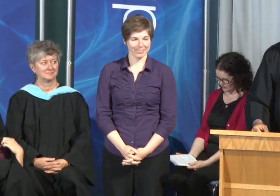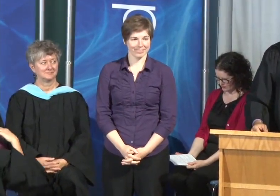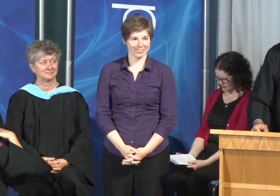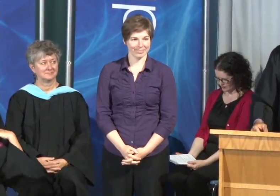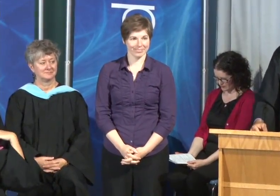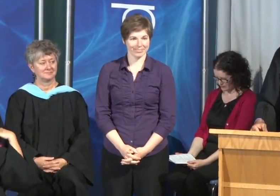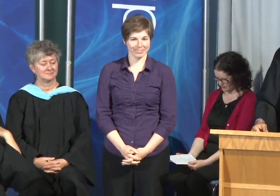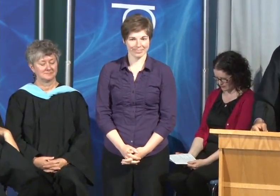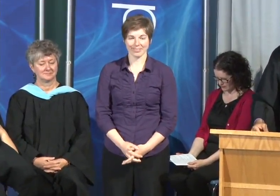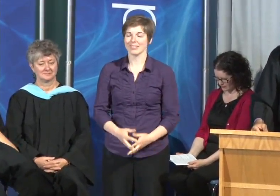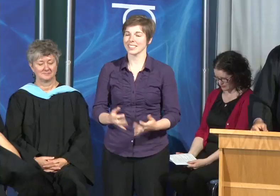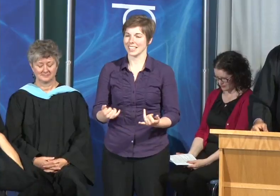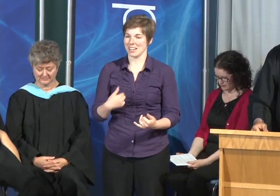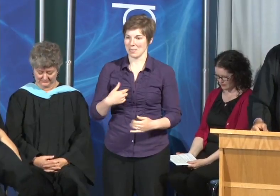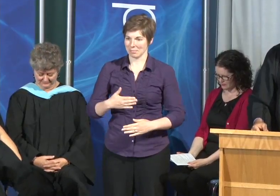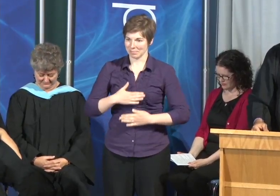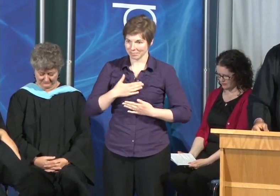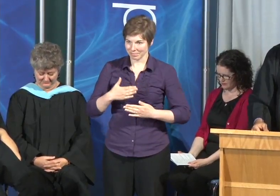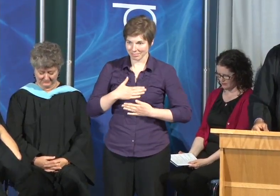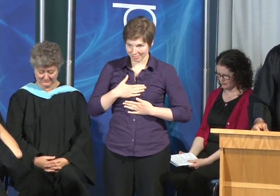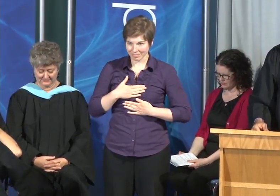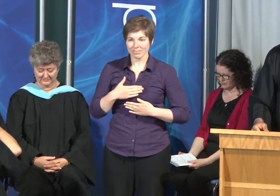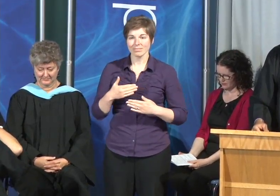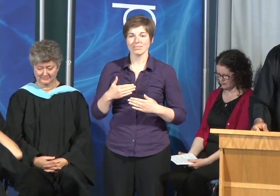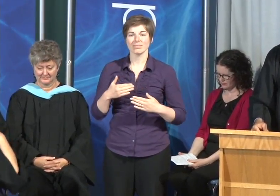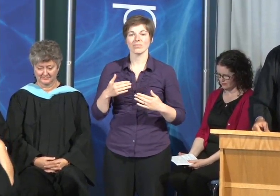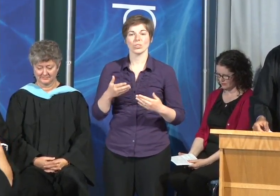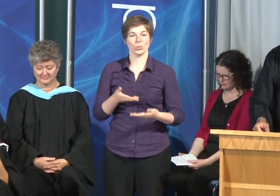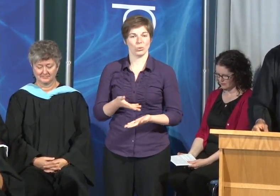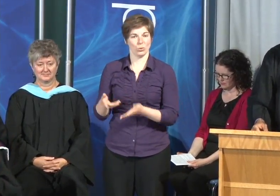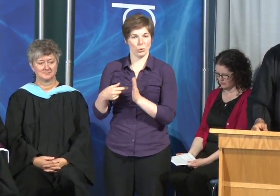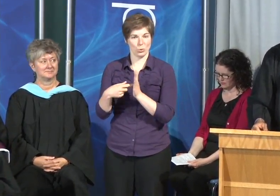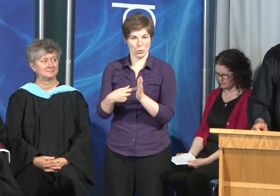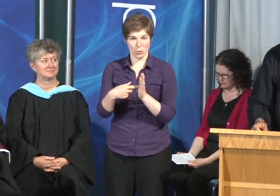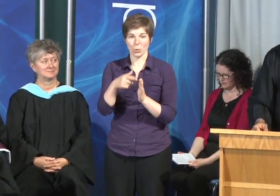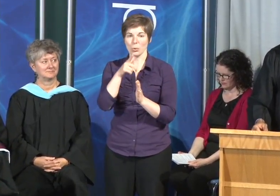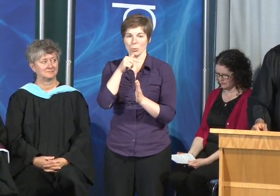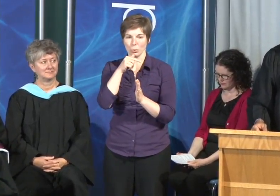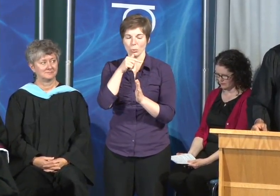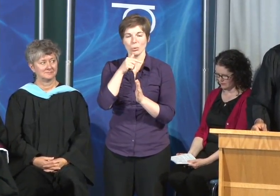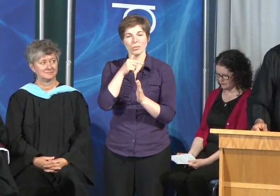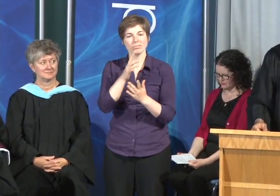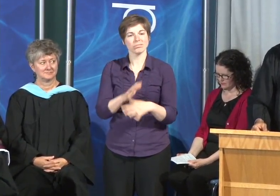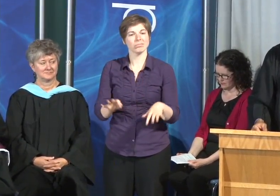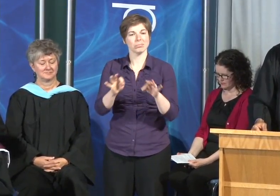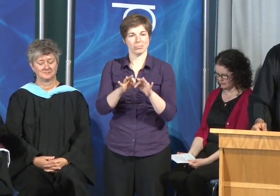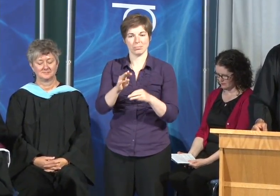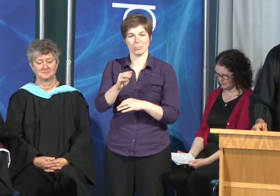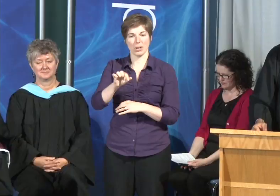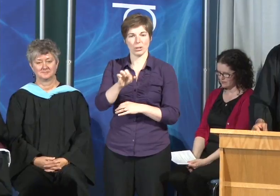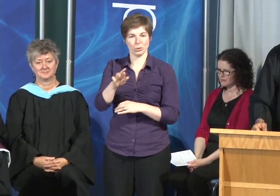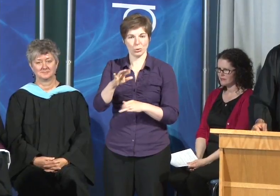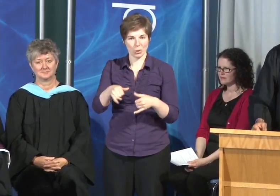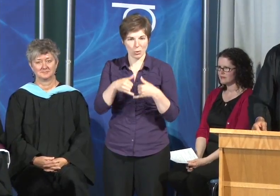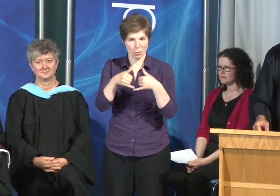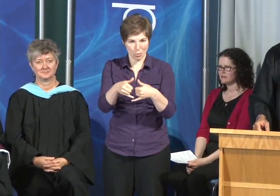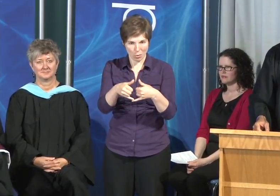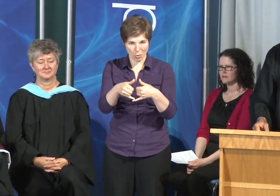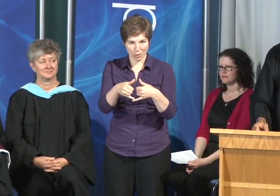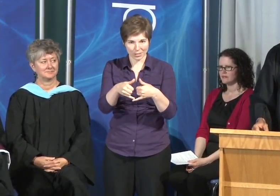I now have the distinct pleasure of presenting to you the major award recipients for the Kingstec campus